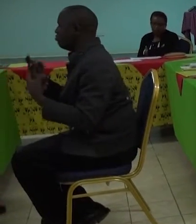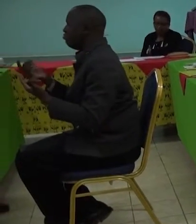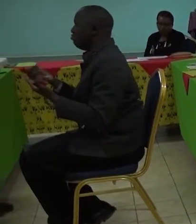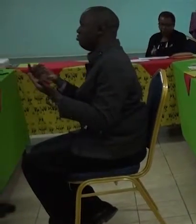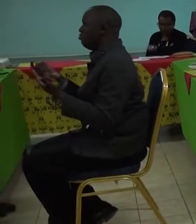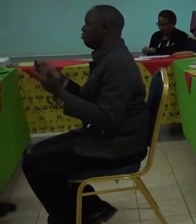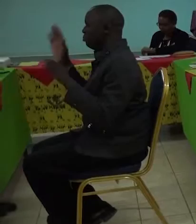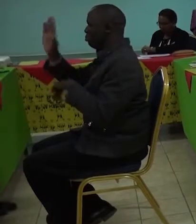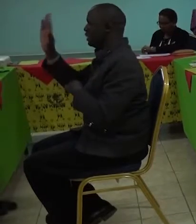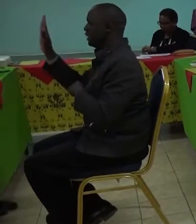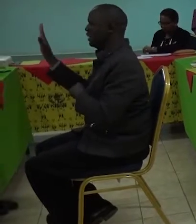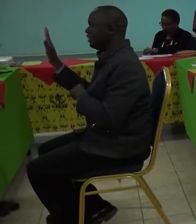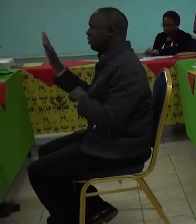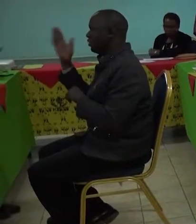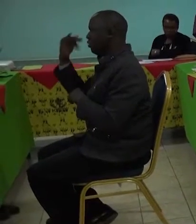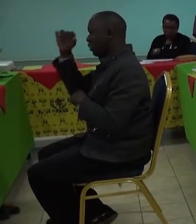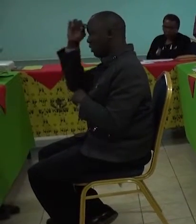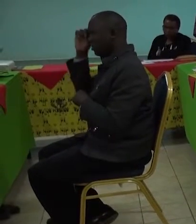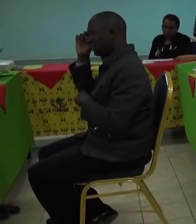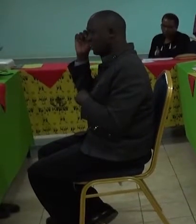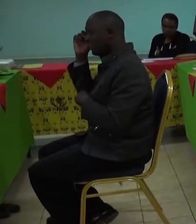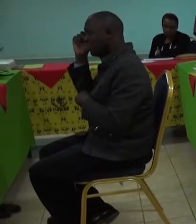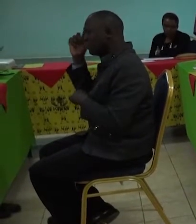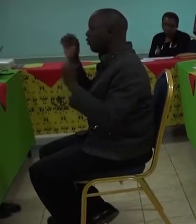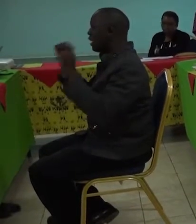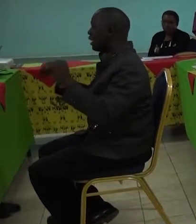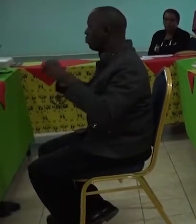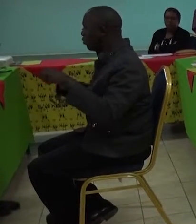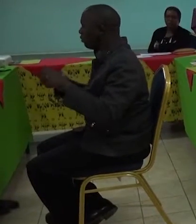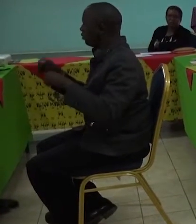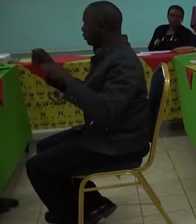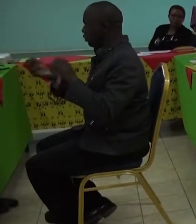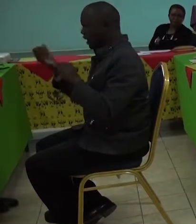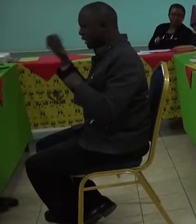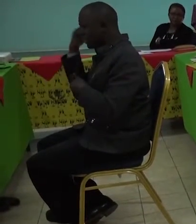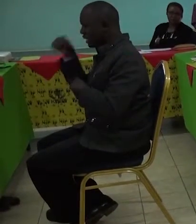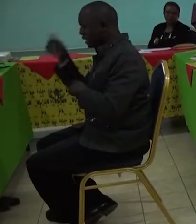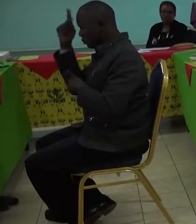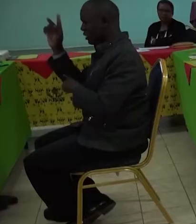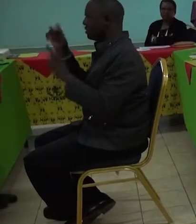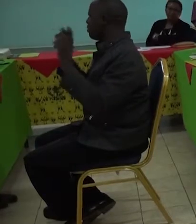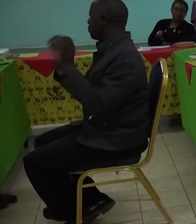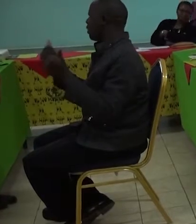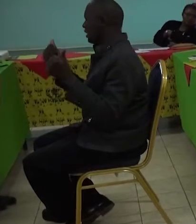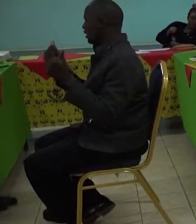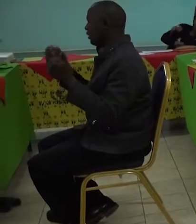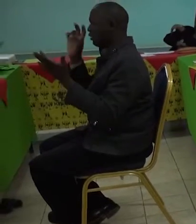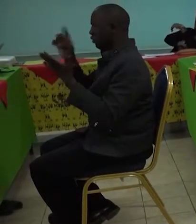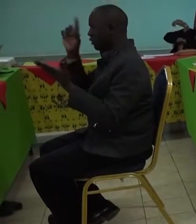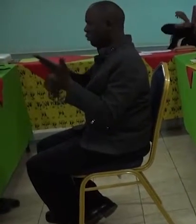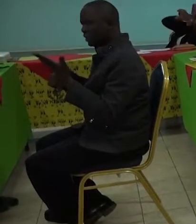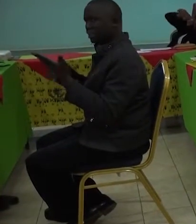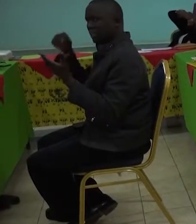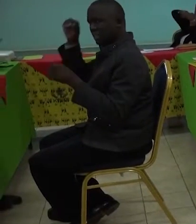interesting presentation, because I think we were able to interrogate that policy, just to look at what is entailed in